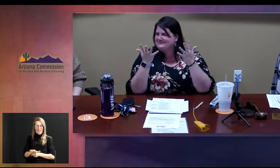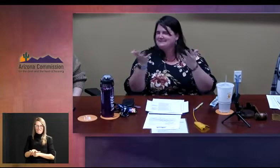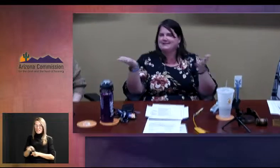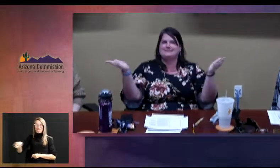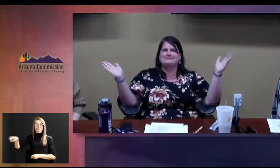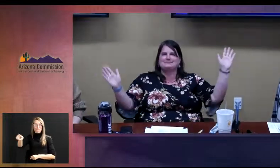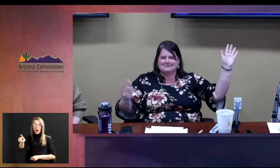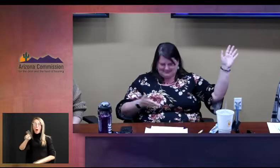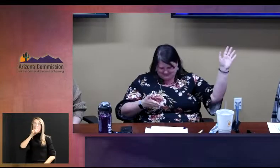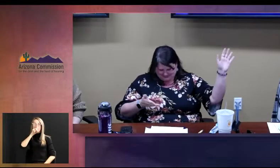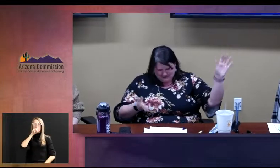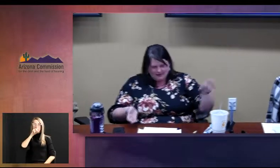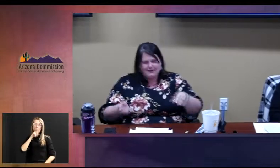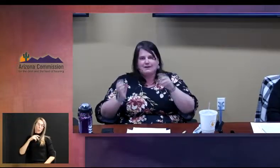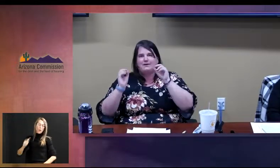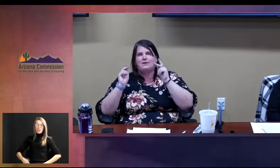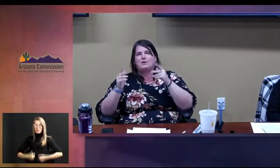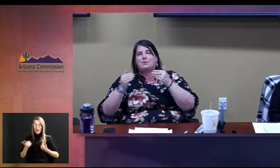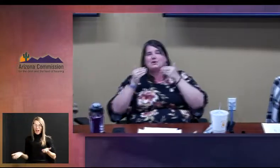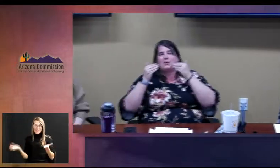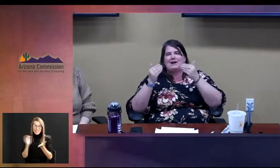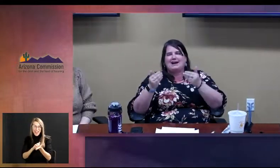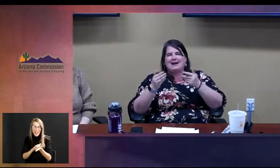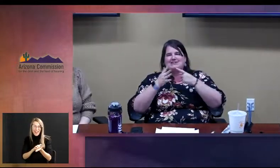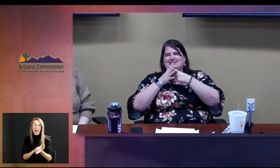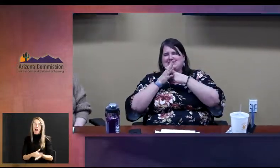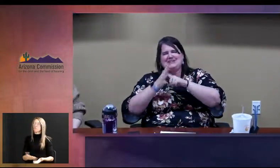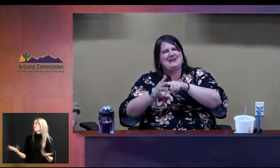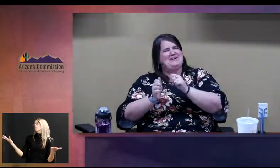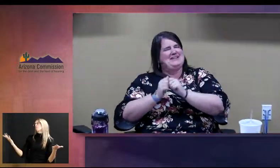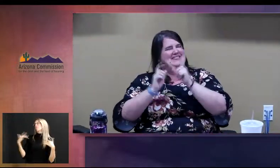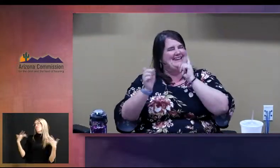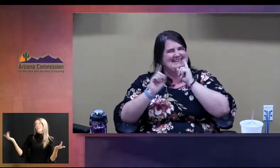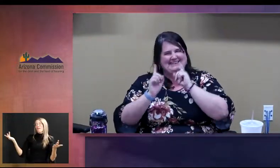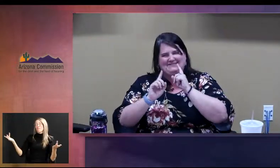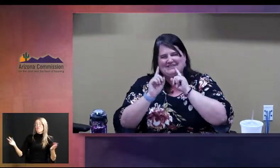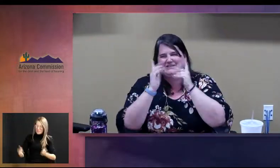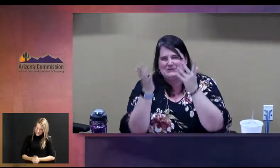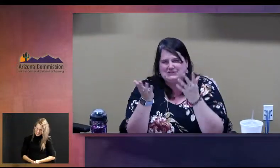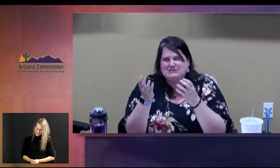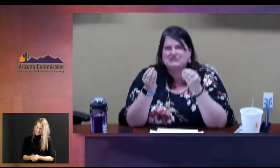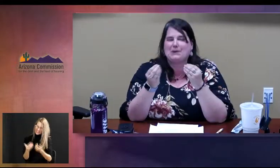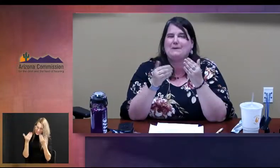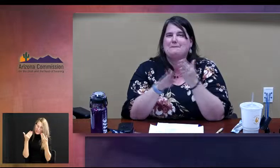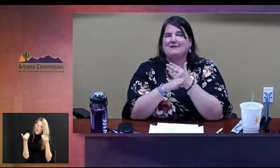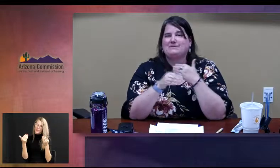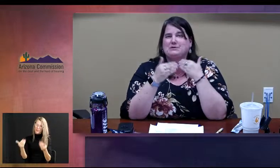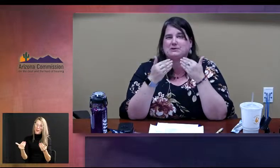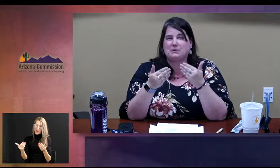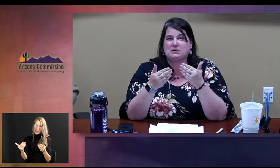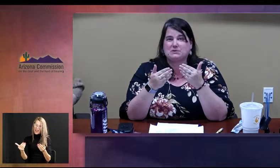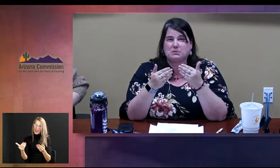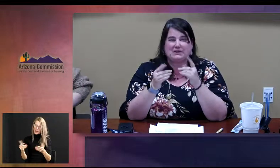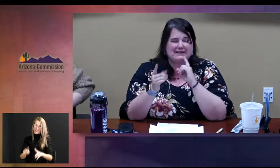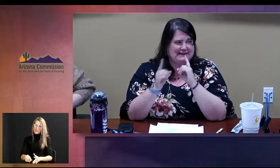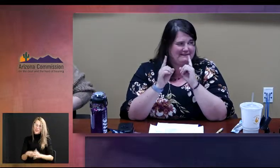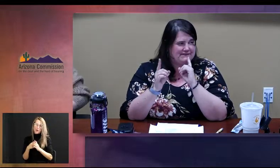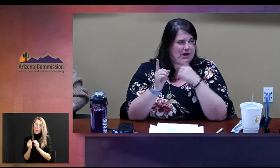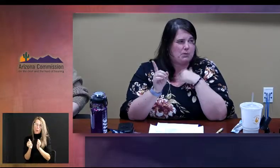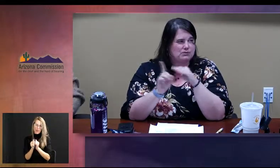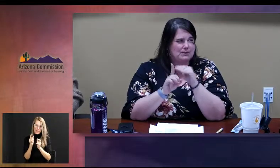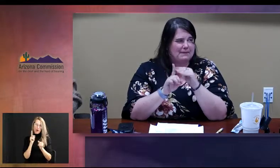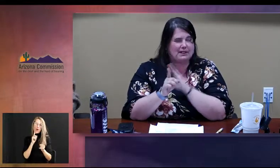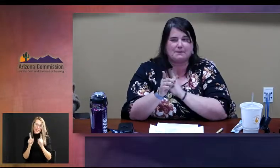we're live. What's that about? All right, we'll go ahead and get started with our interviews.